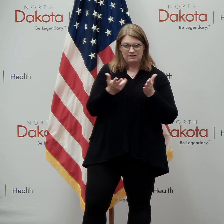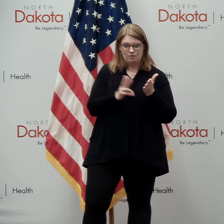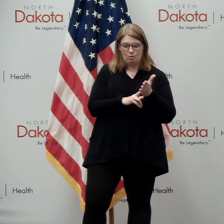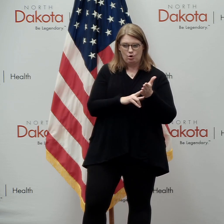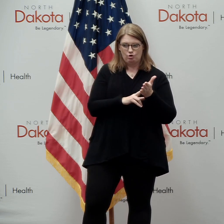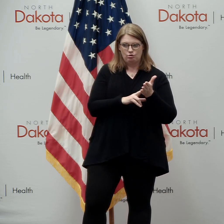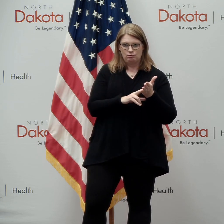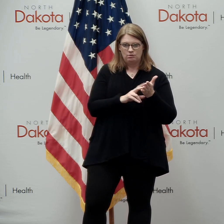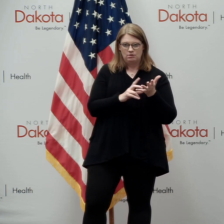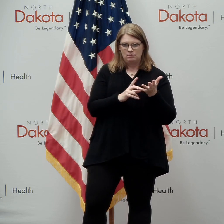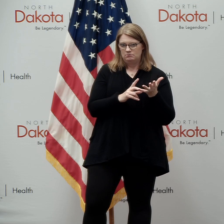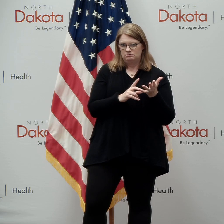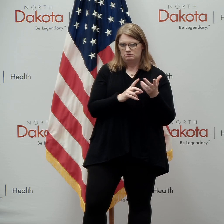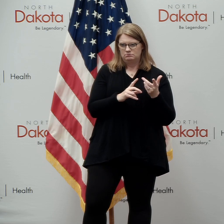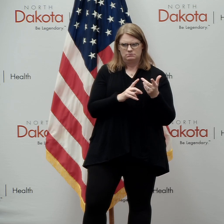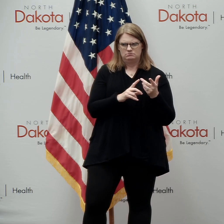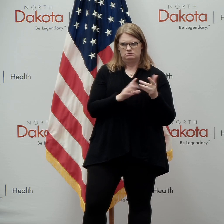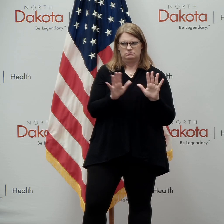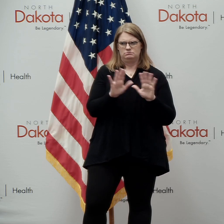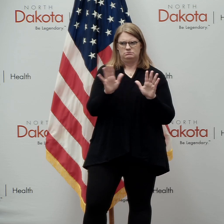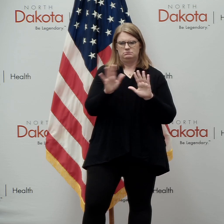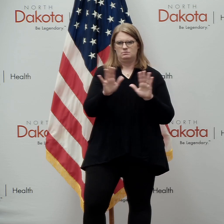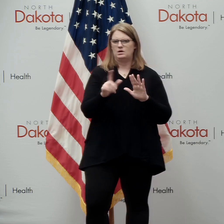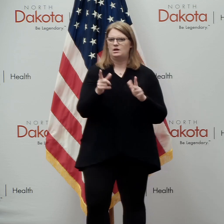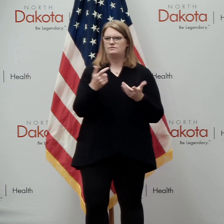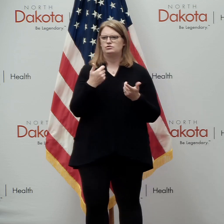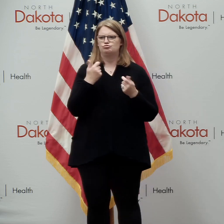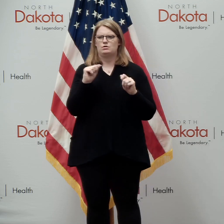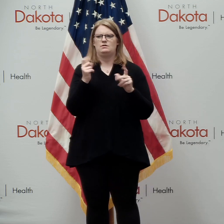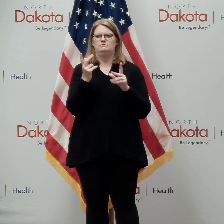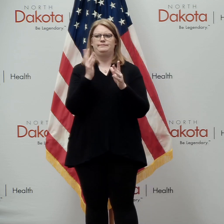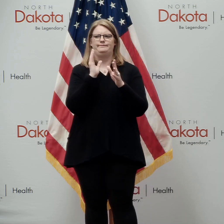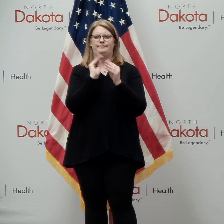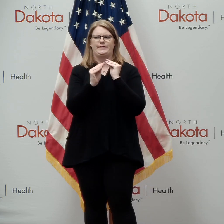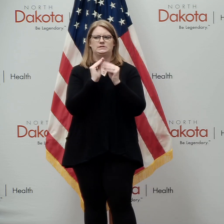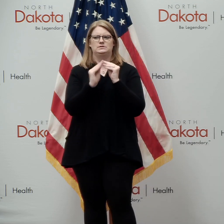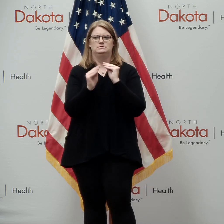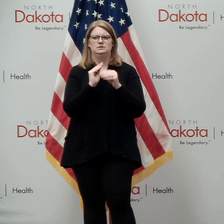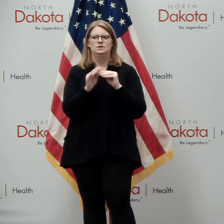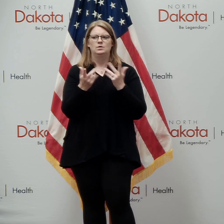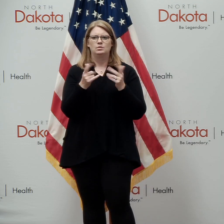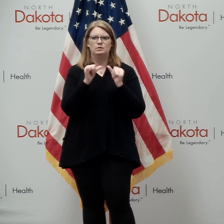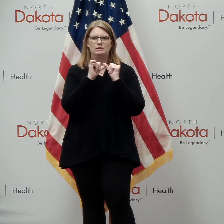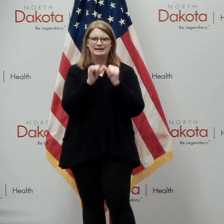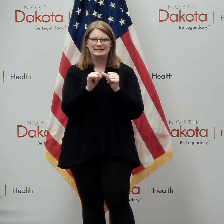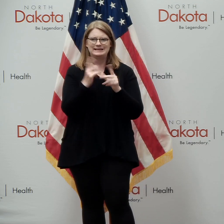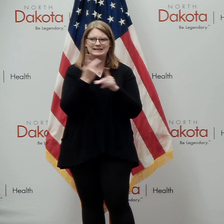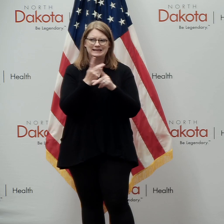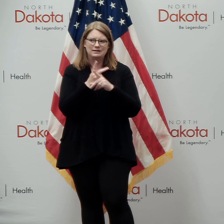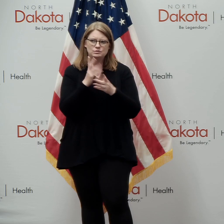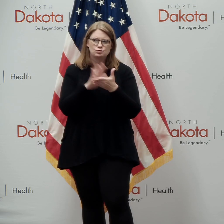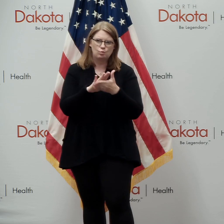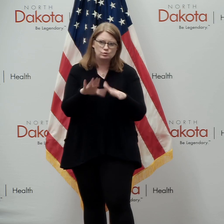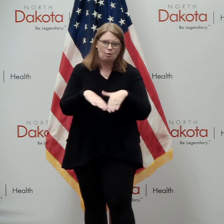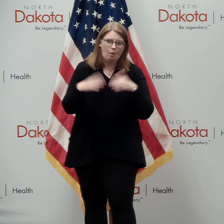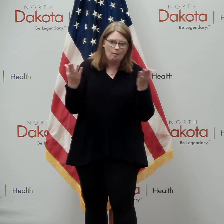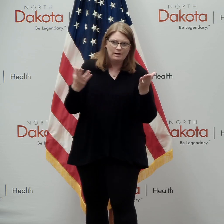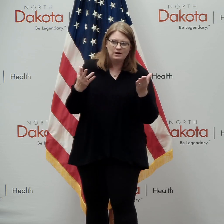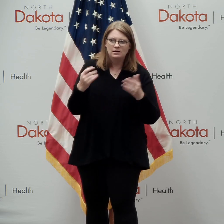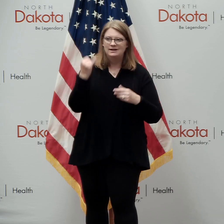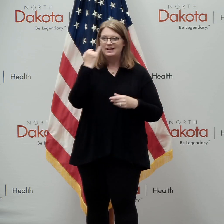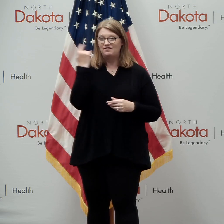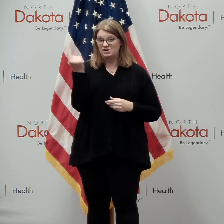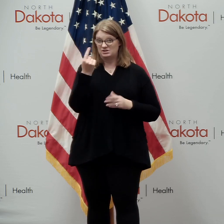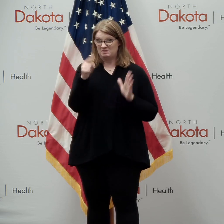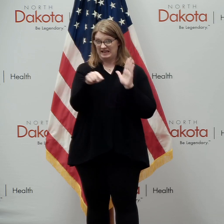to run that one to the ground because we're trying to increase the supply of potential teachers to keep schools open, not decrease it. So if there's something perverse